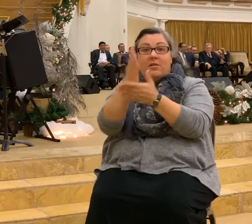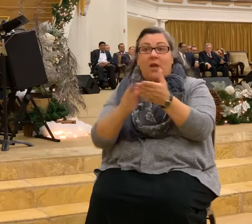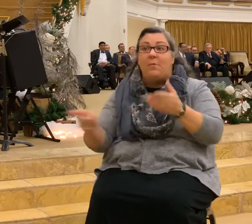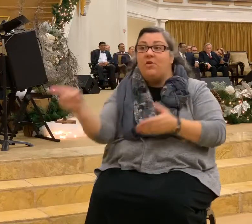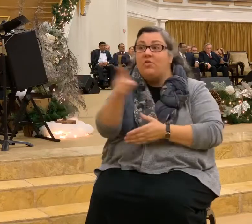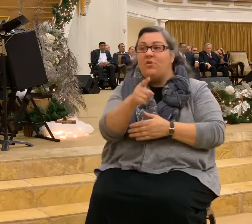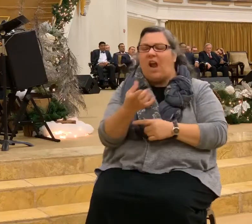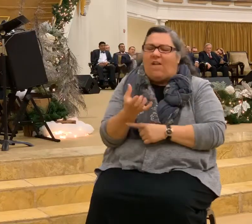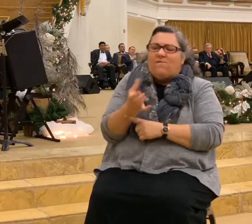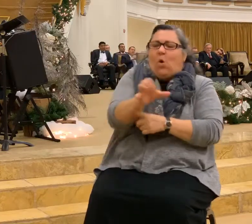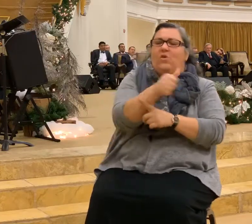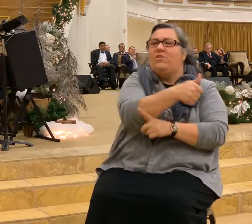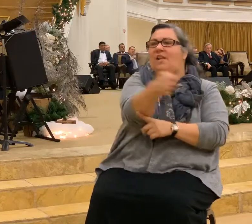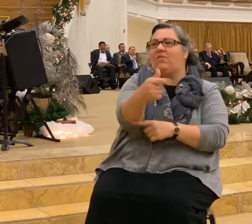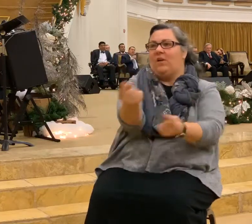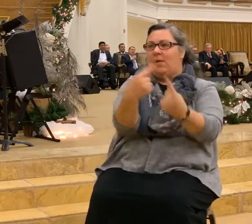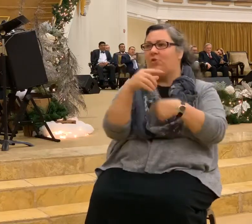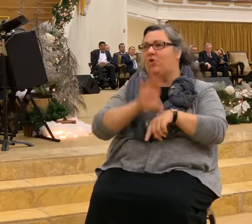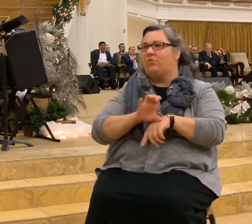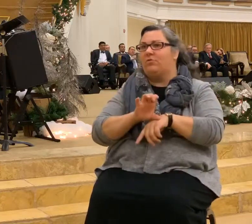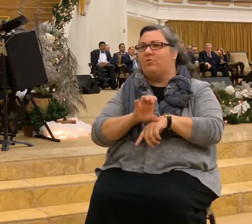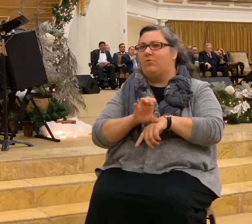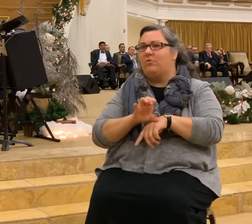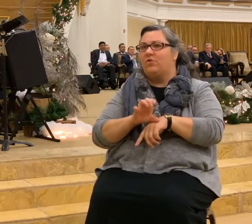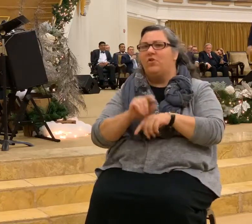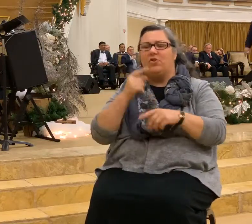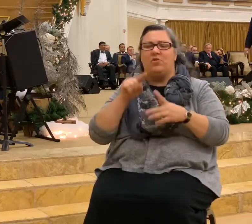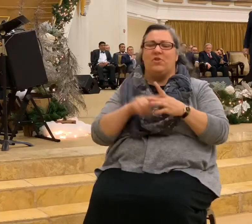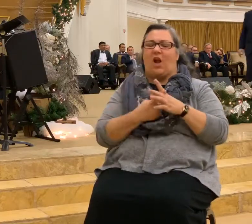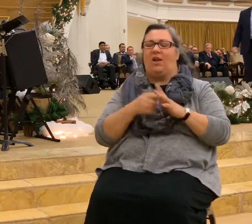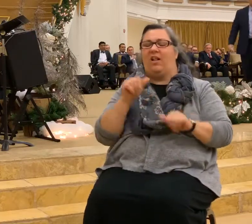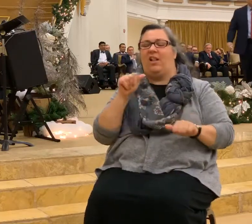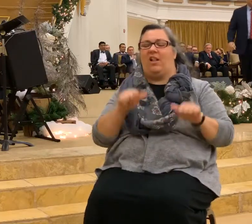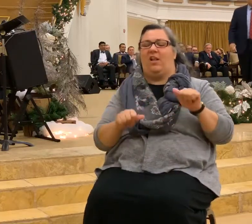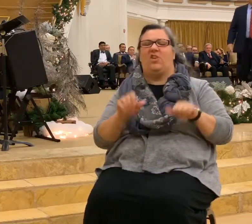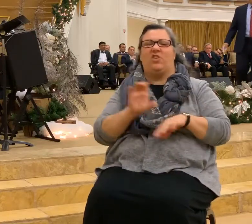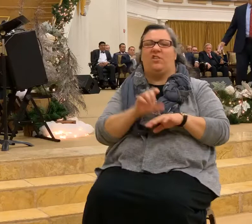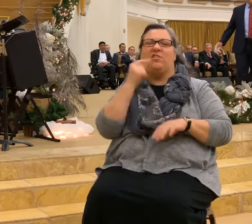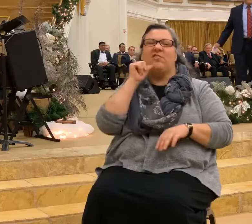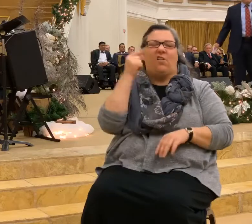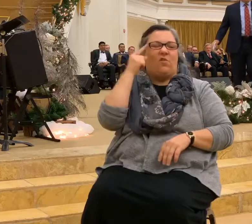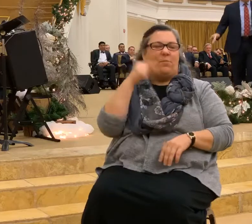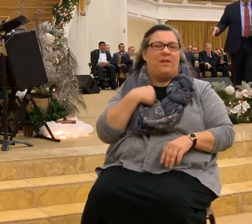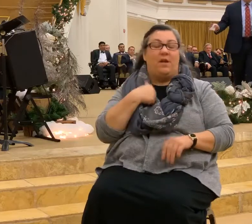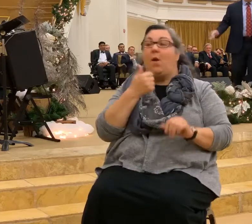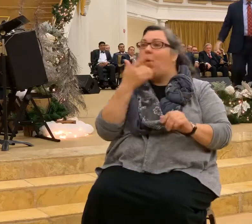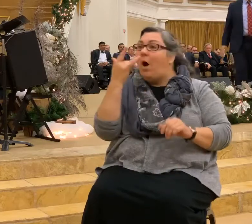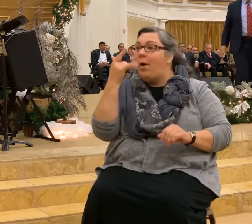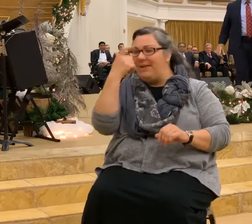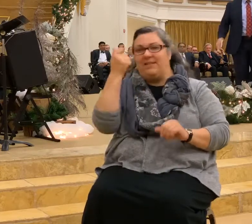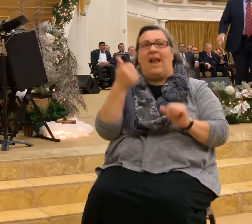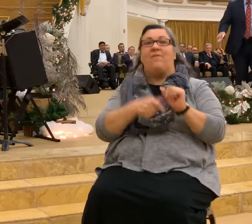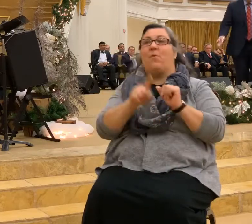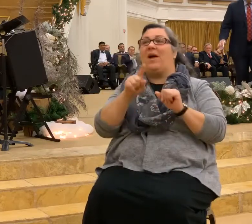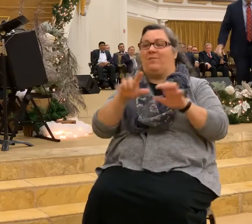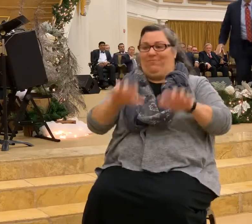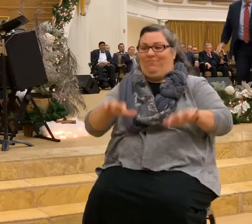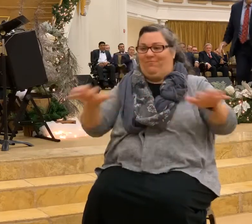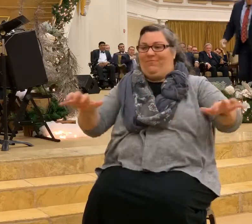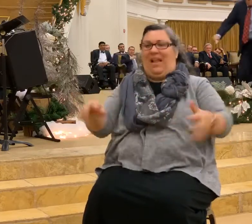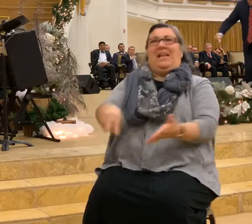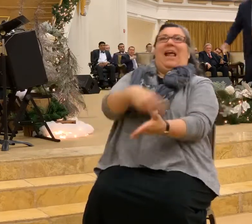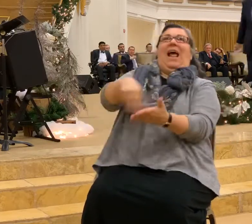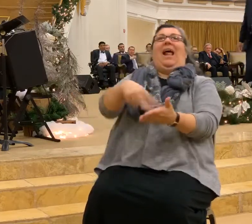God. And you were starting to doubt this service wasn't for you. Because everybody was shouting at the Batman music. No, no, no, no, no, no,